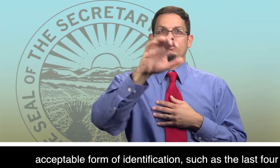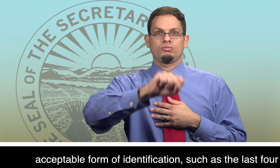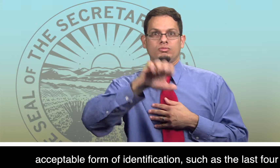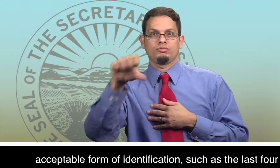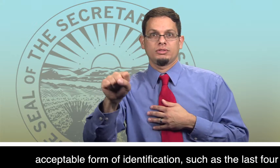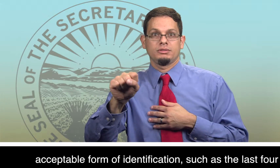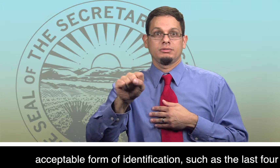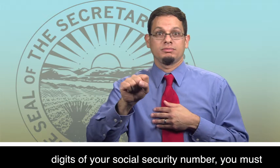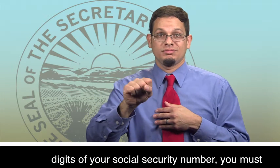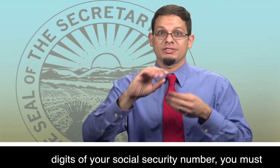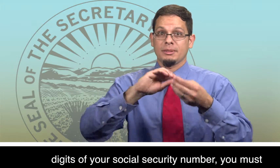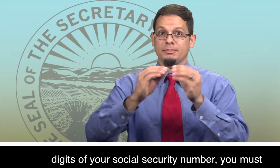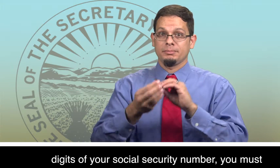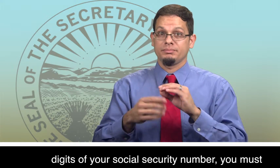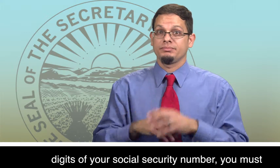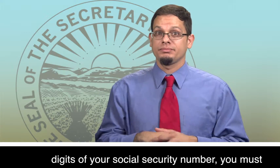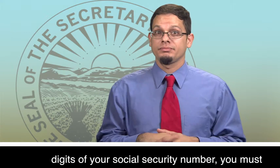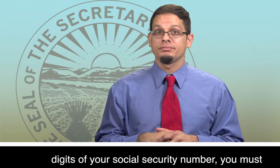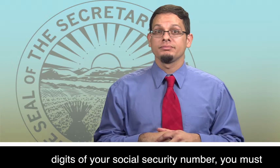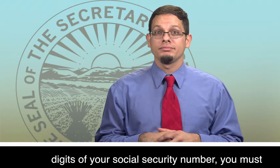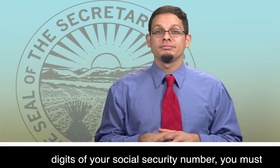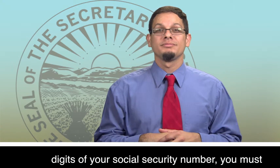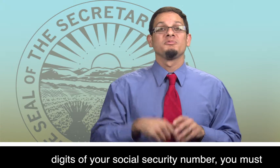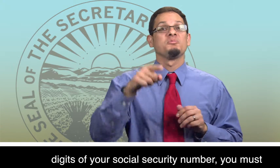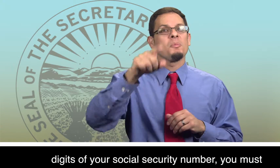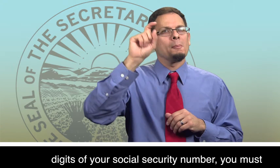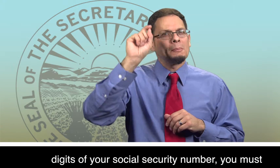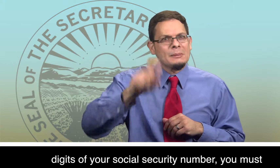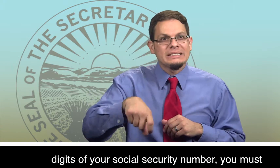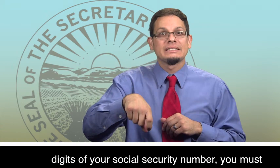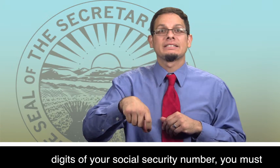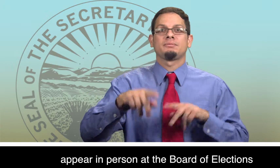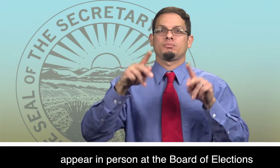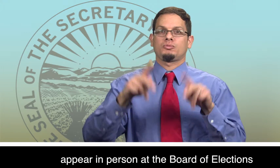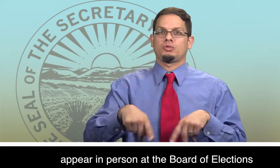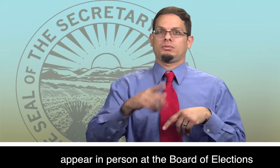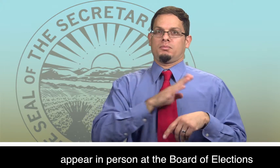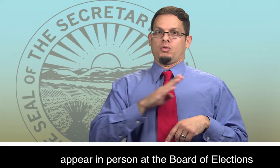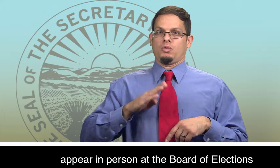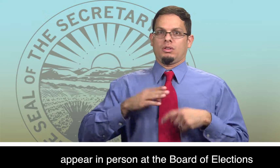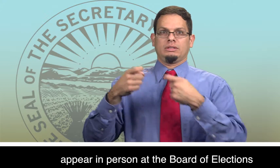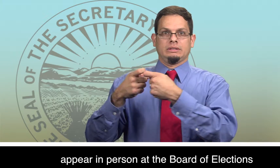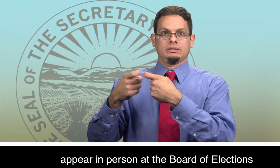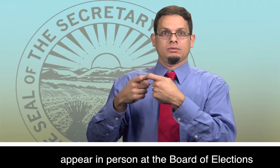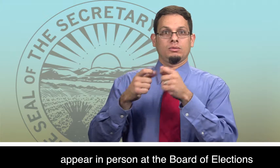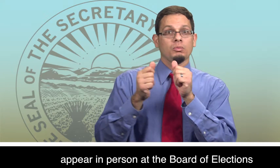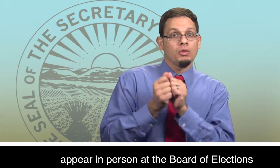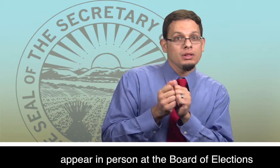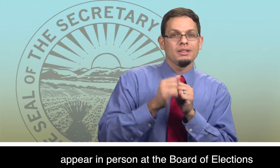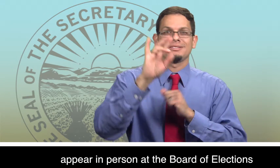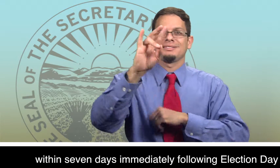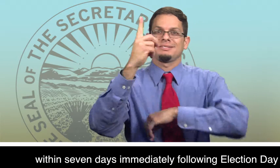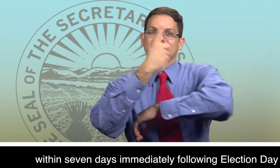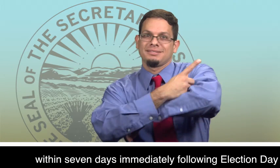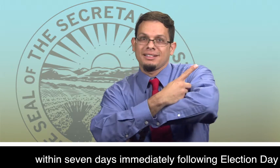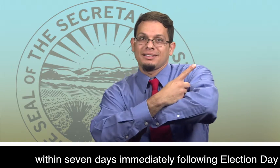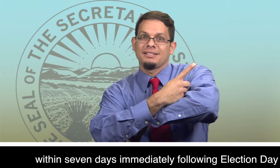identification, such as the last 4 digits of your Social Security number, you must appear in person at the Board of Elections within